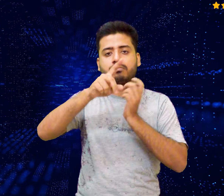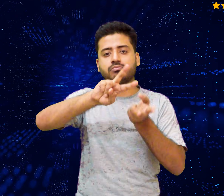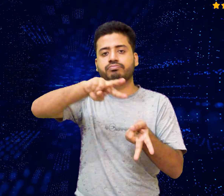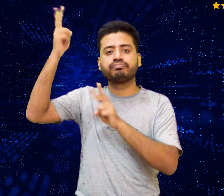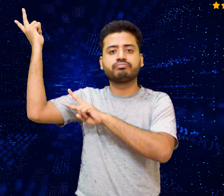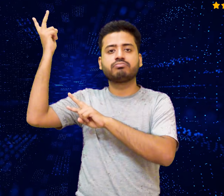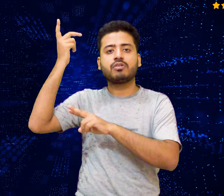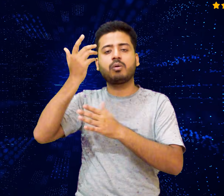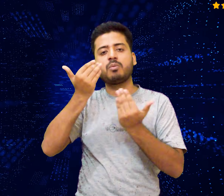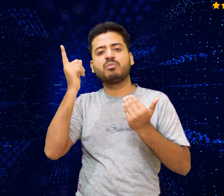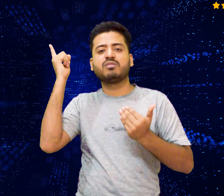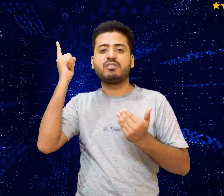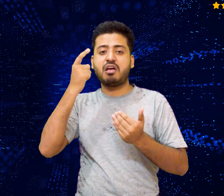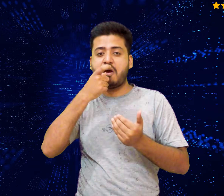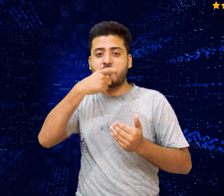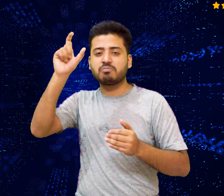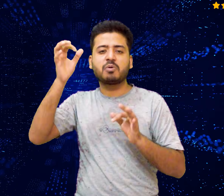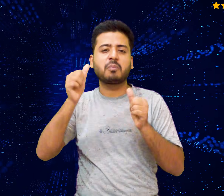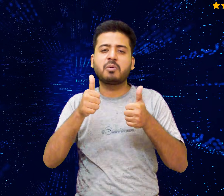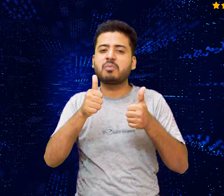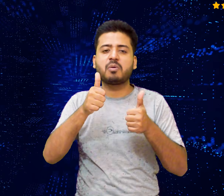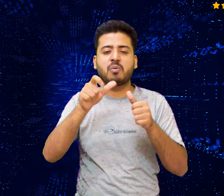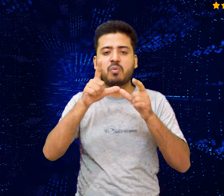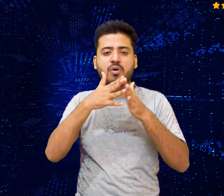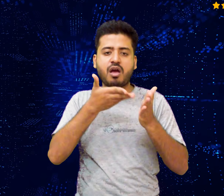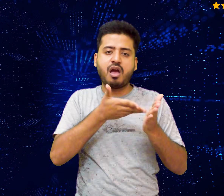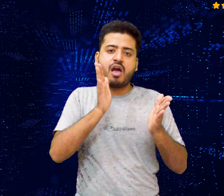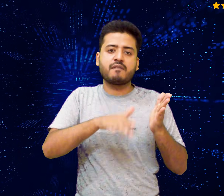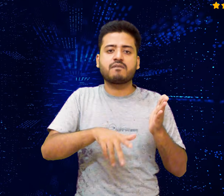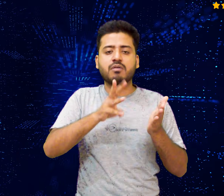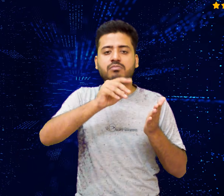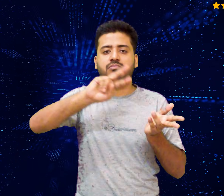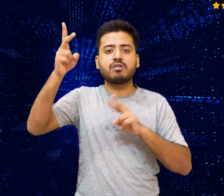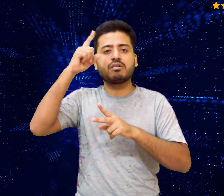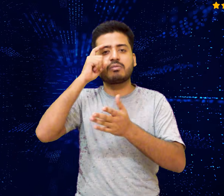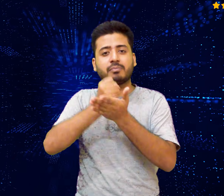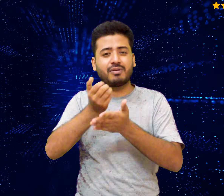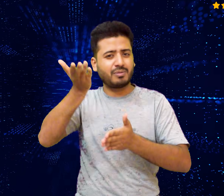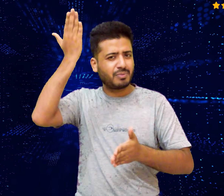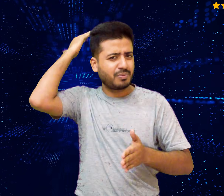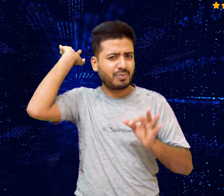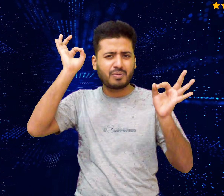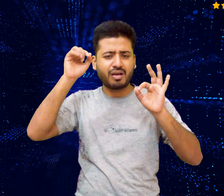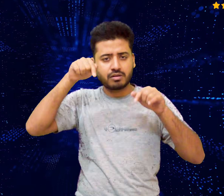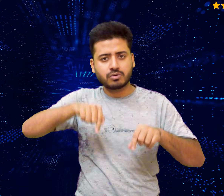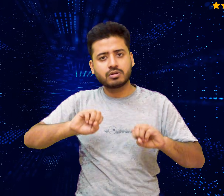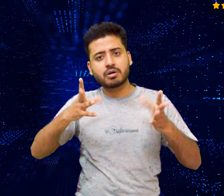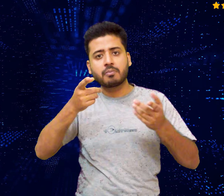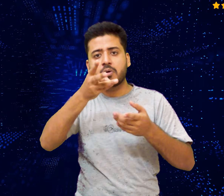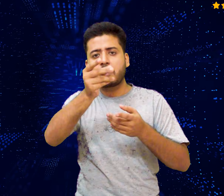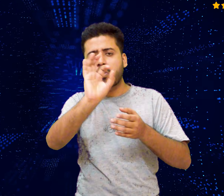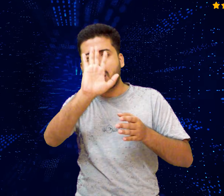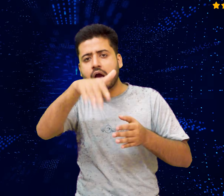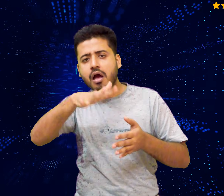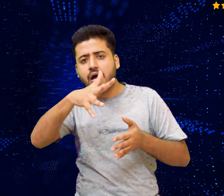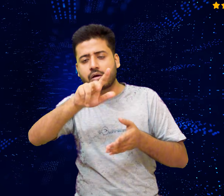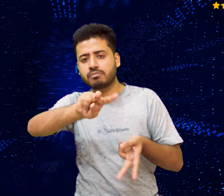SMS, biometric login, e.g., fingerprint, facial recognition, automatic logout after a period